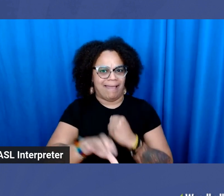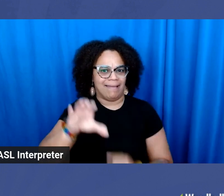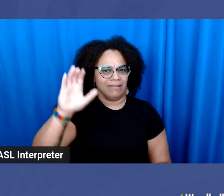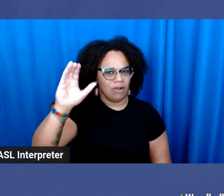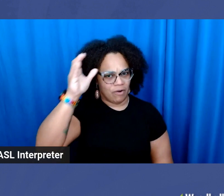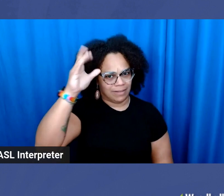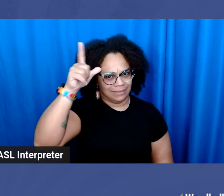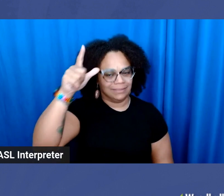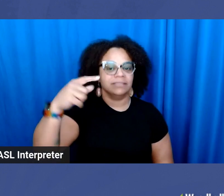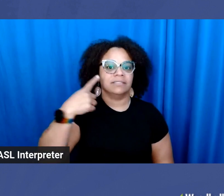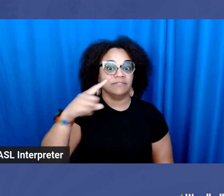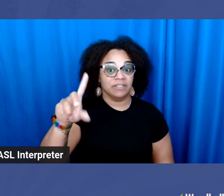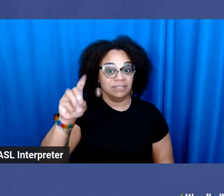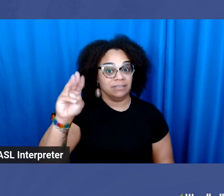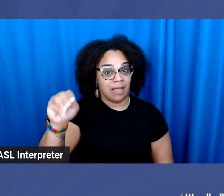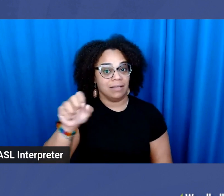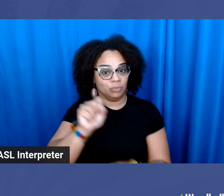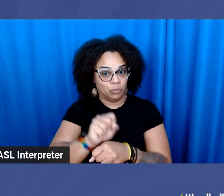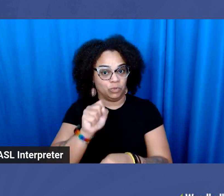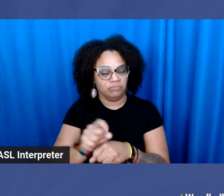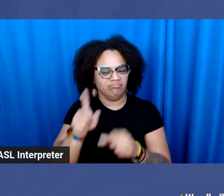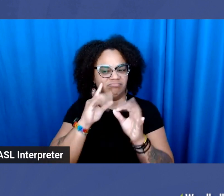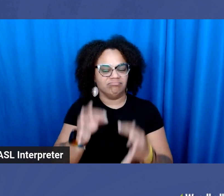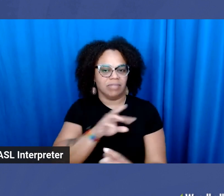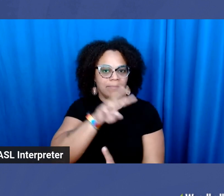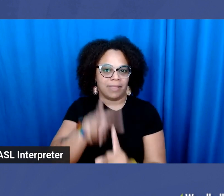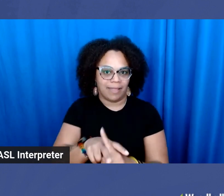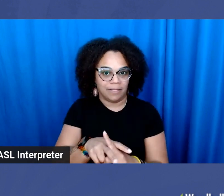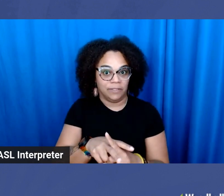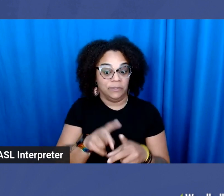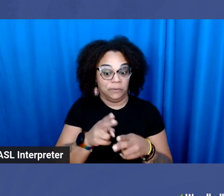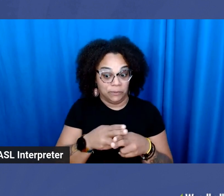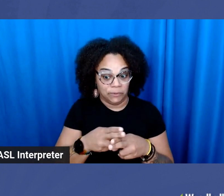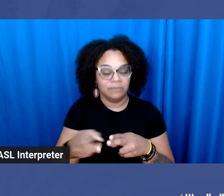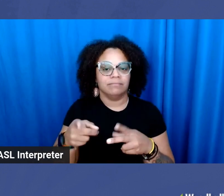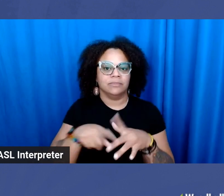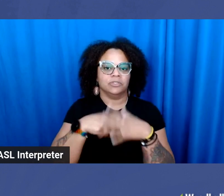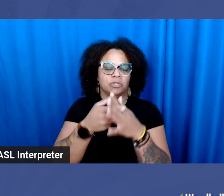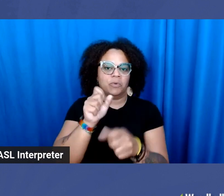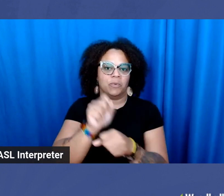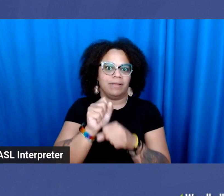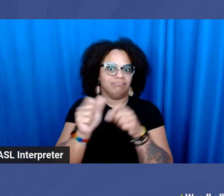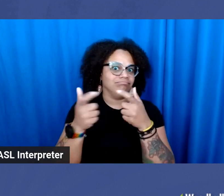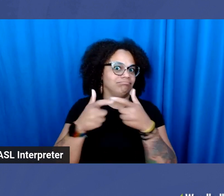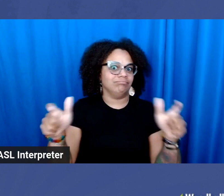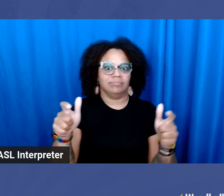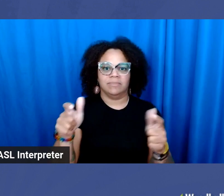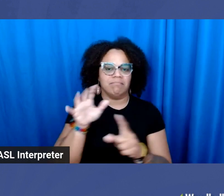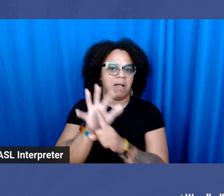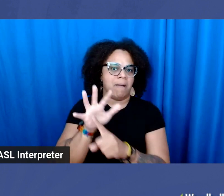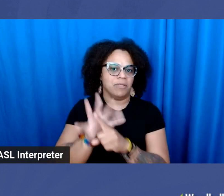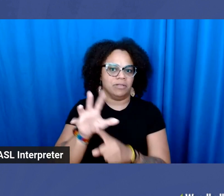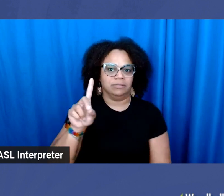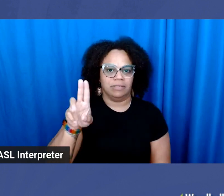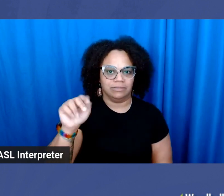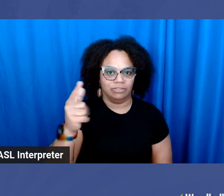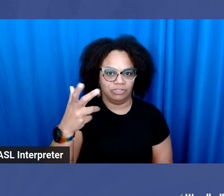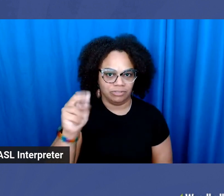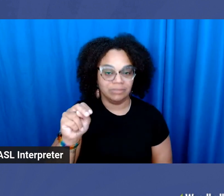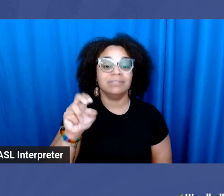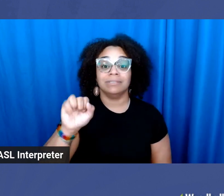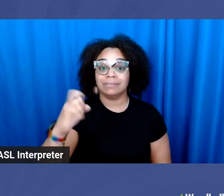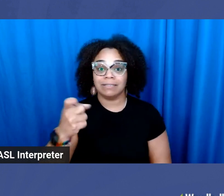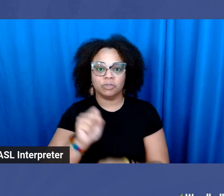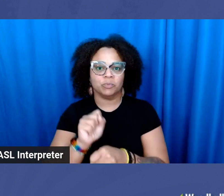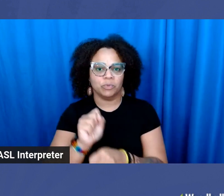apply. Shortly thereafter, Sabrina started working at a large and well-known dungeon, a sex work establishment